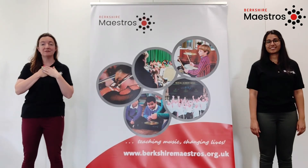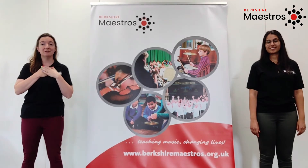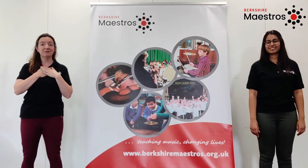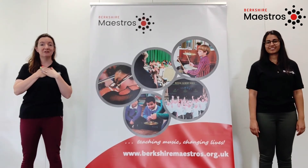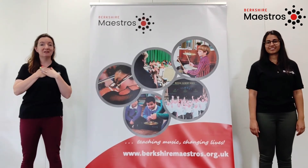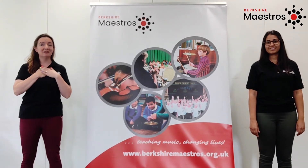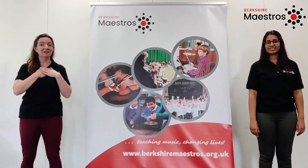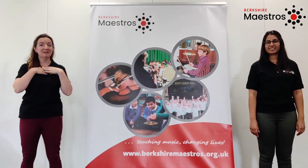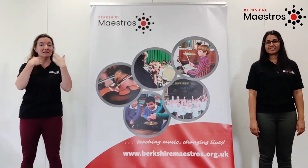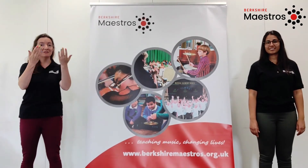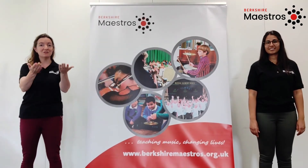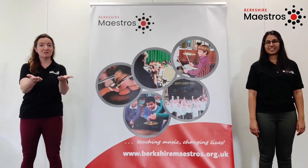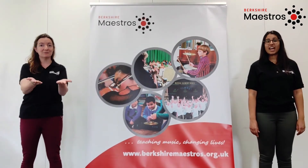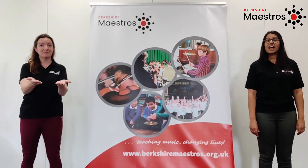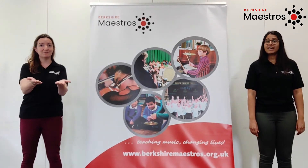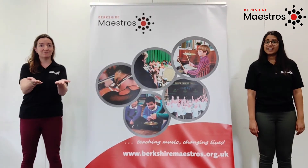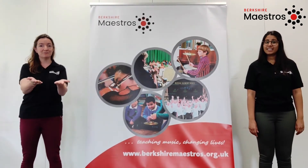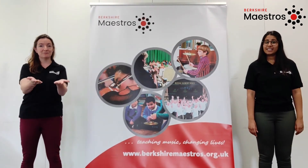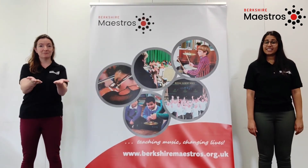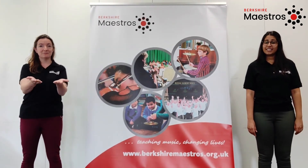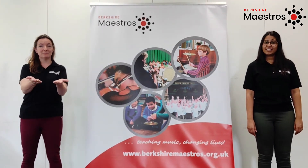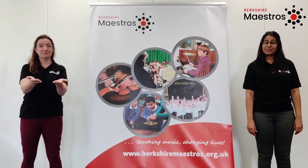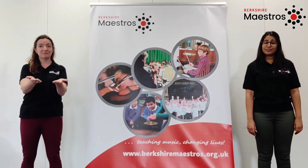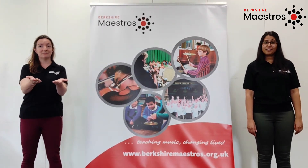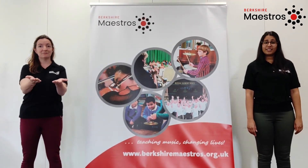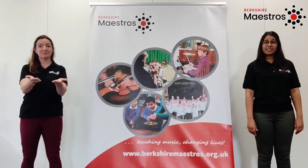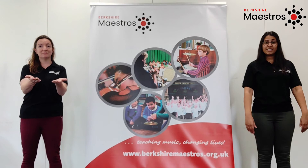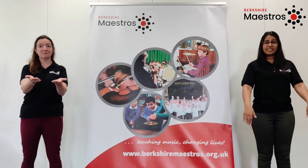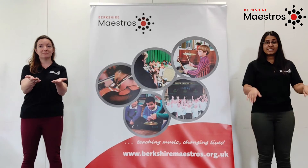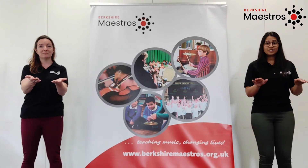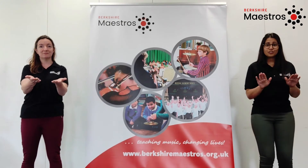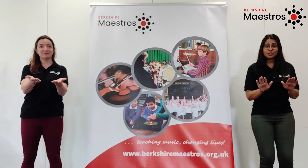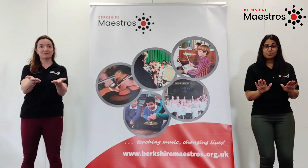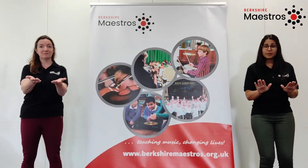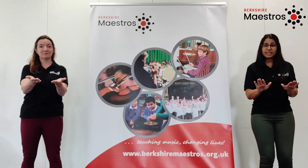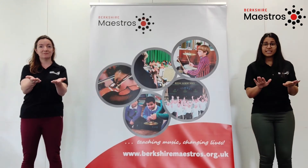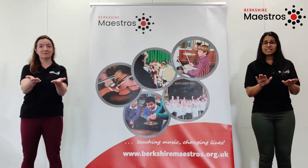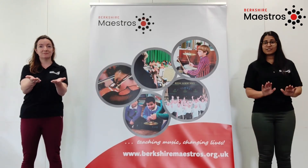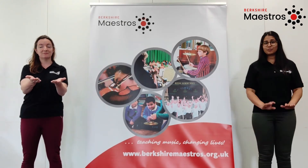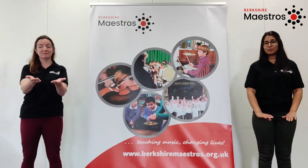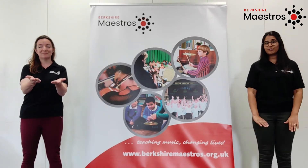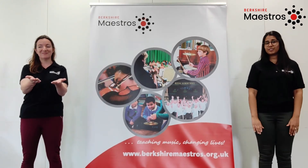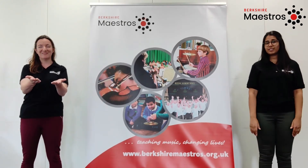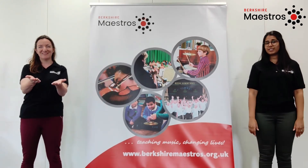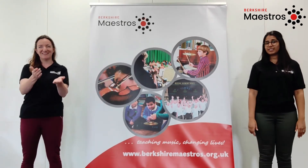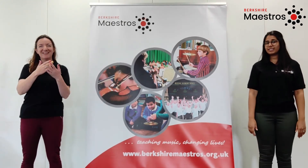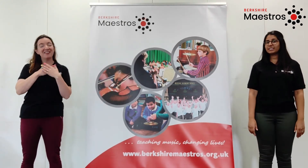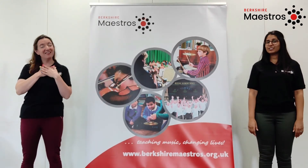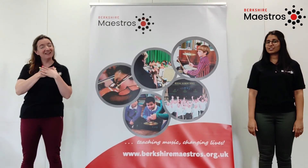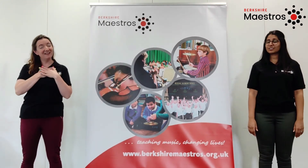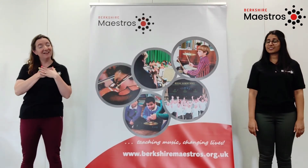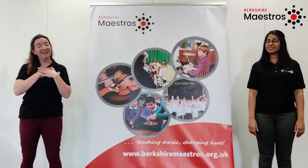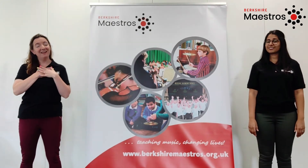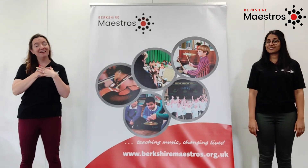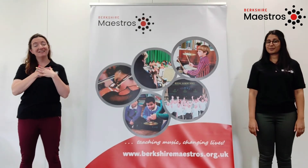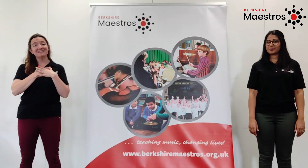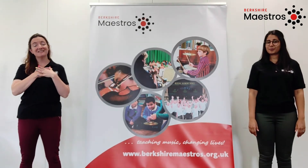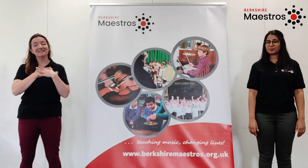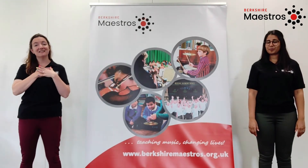peaceful village. Near the village, the peaceful village, the lion